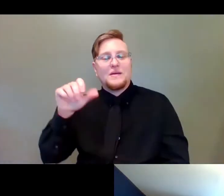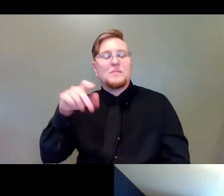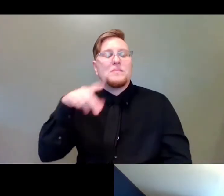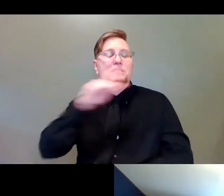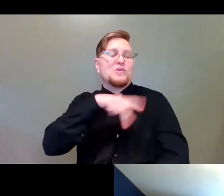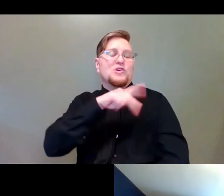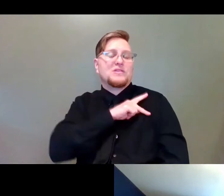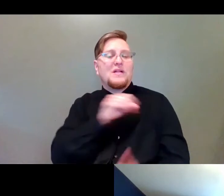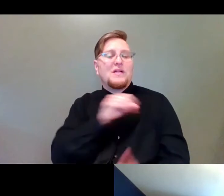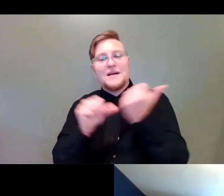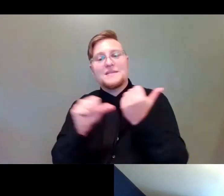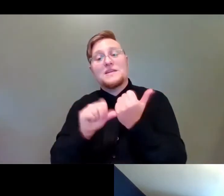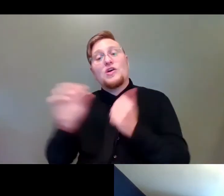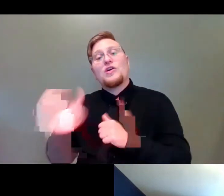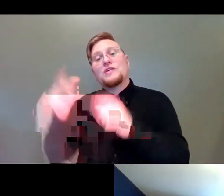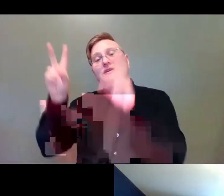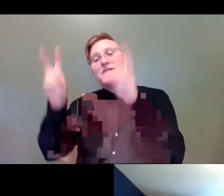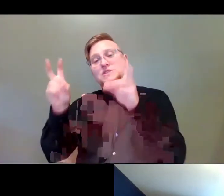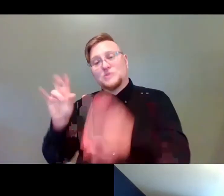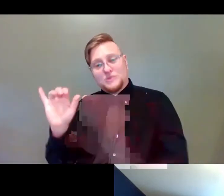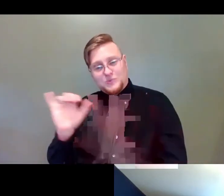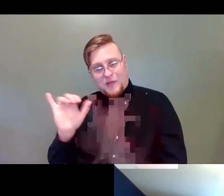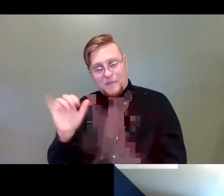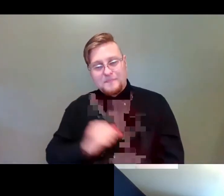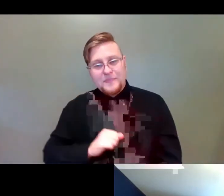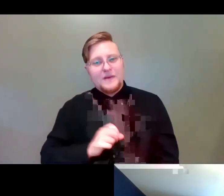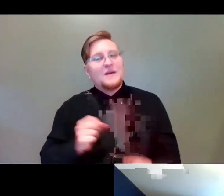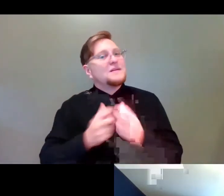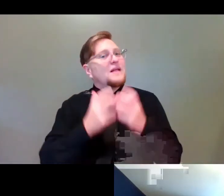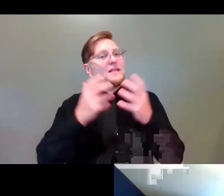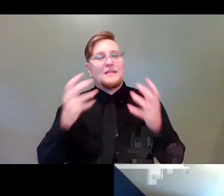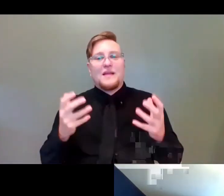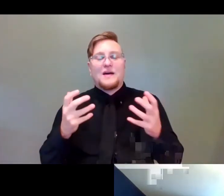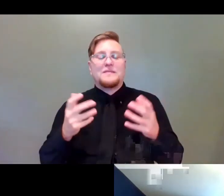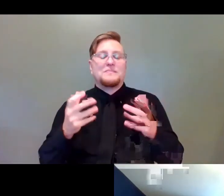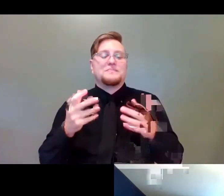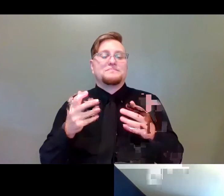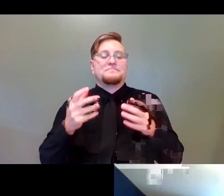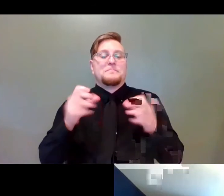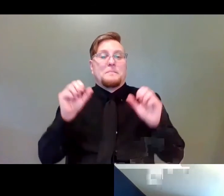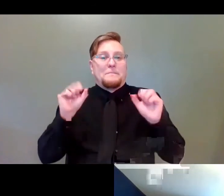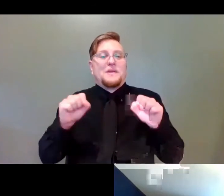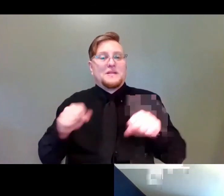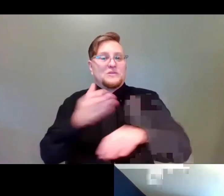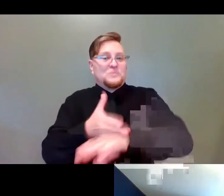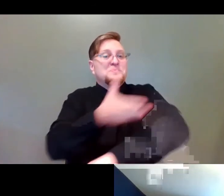some many other issues as well. So there's a lot always of room for improvement, but we also